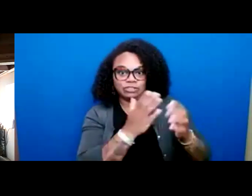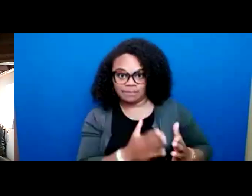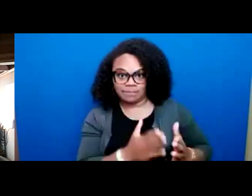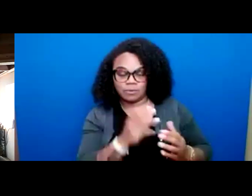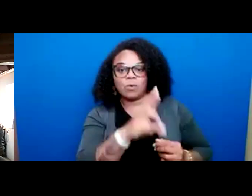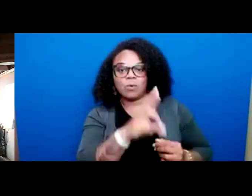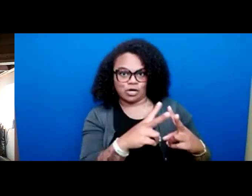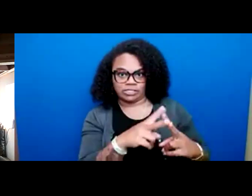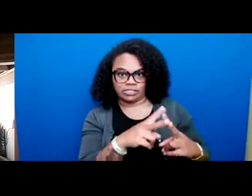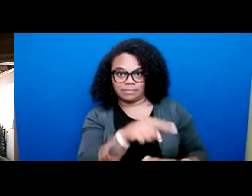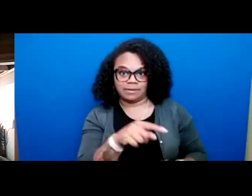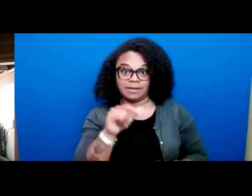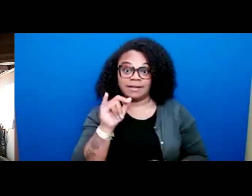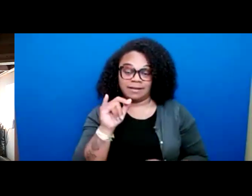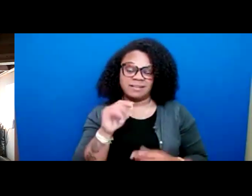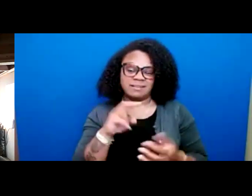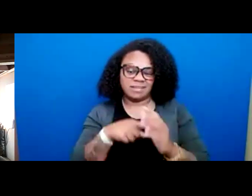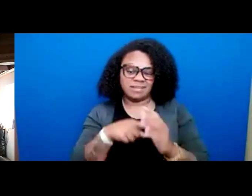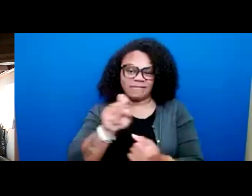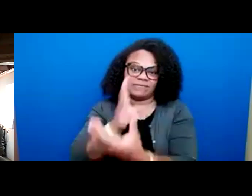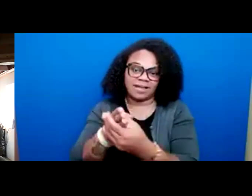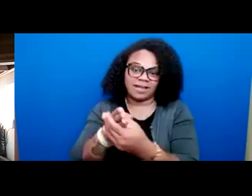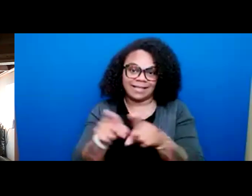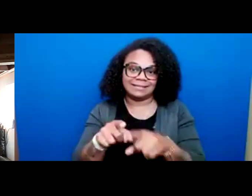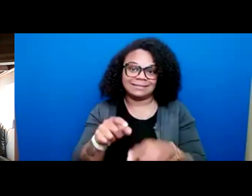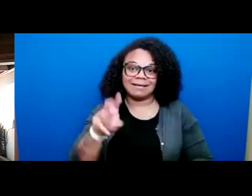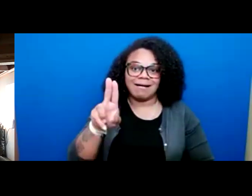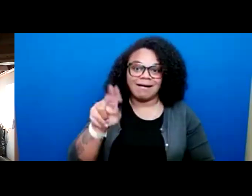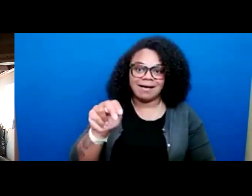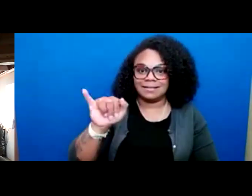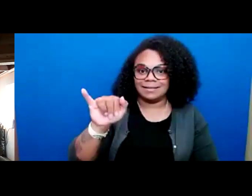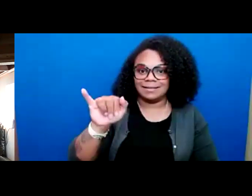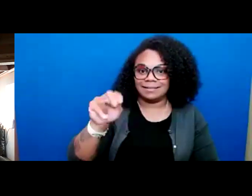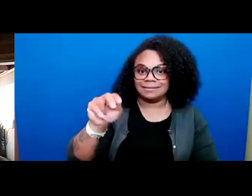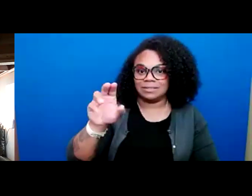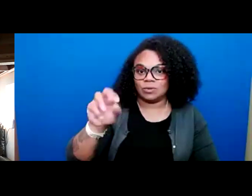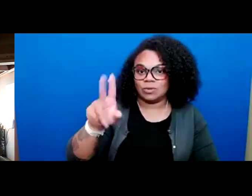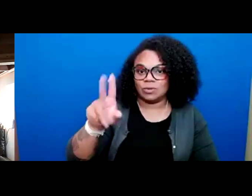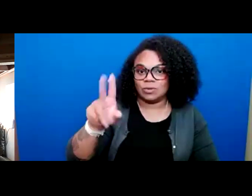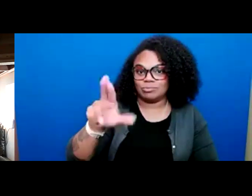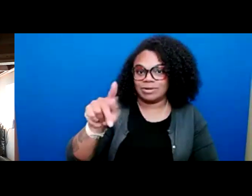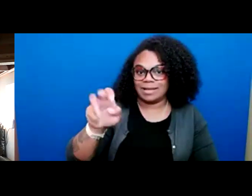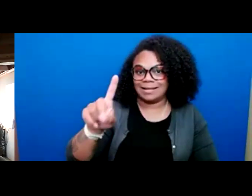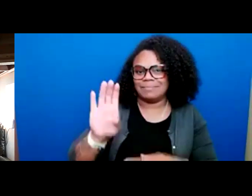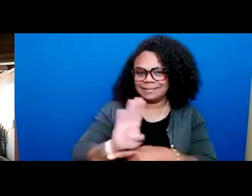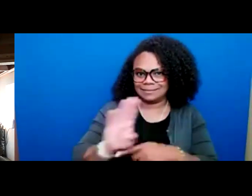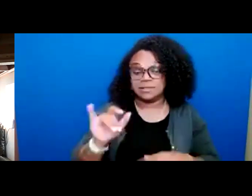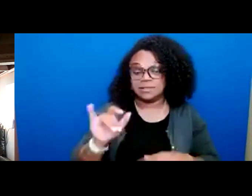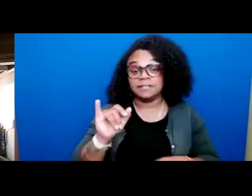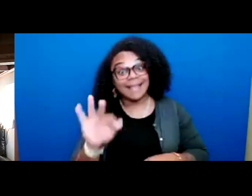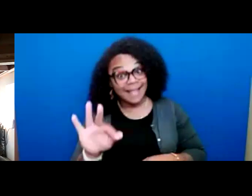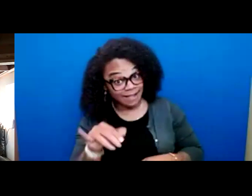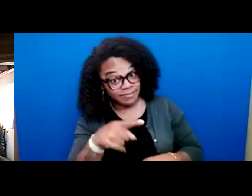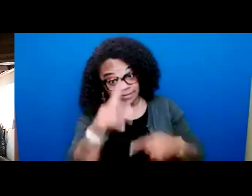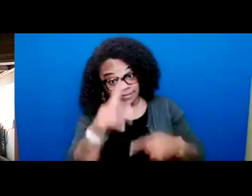they're filing as an unincorporated business. If they elect with their LLC to file taxes